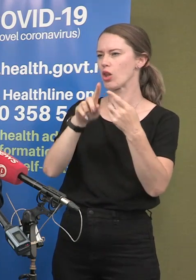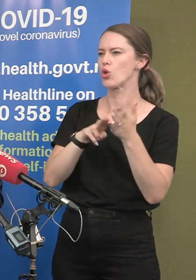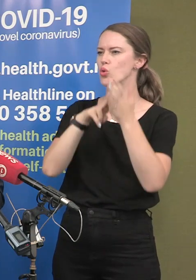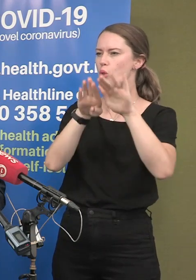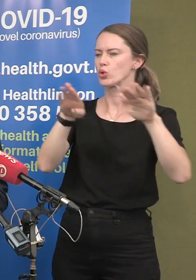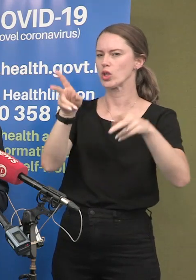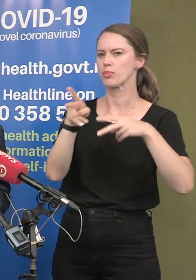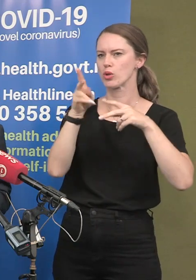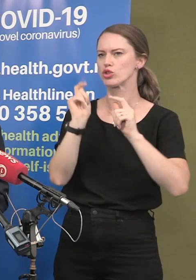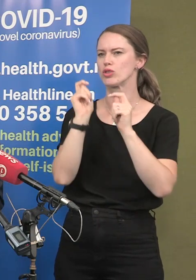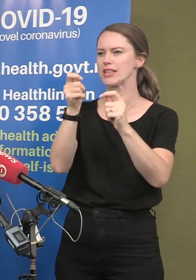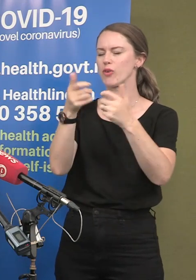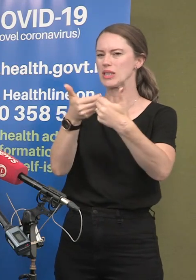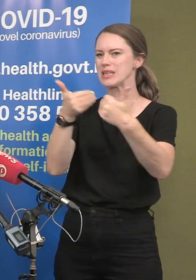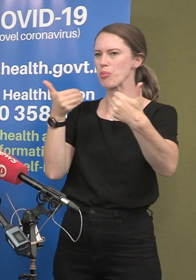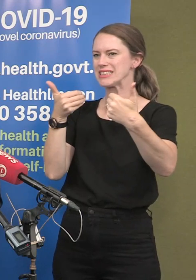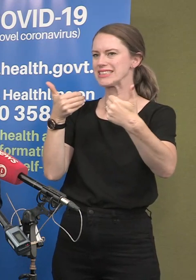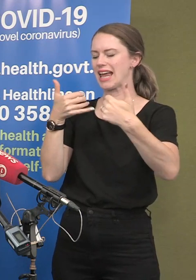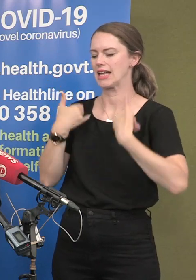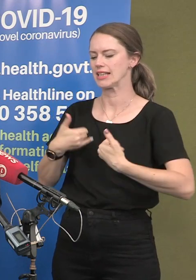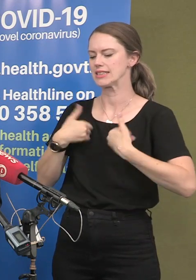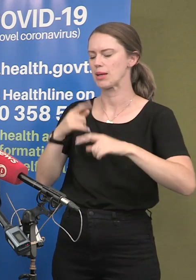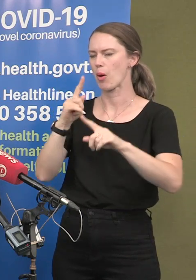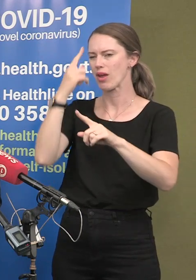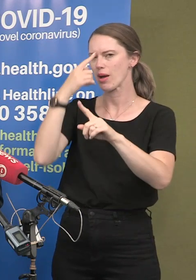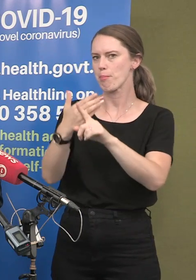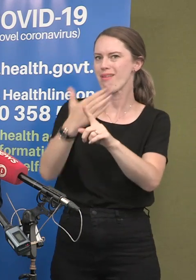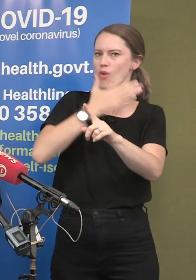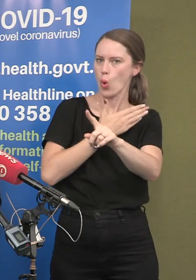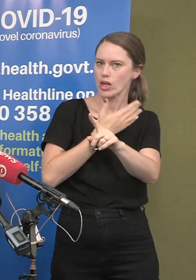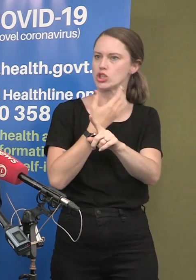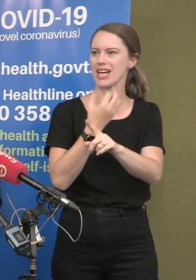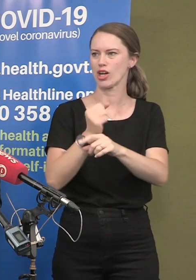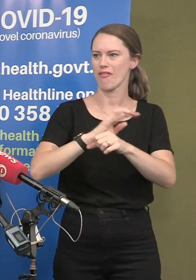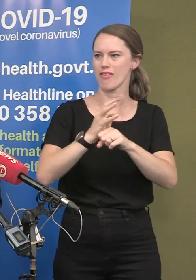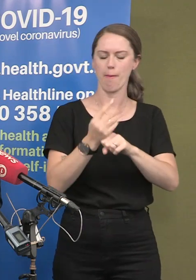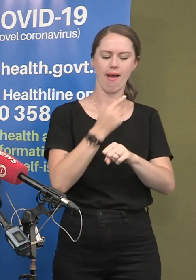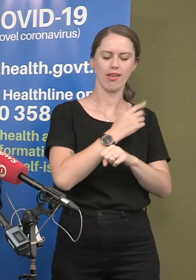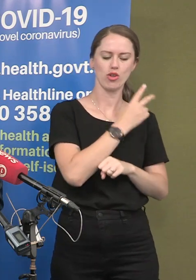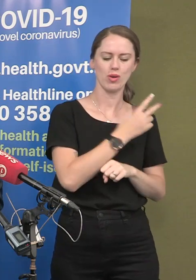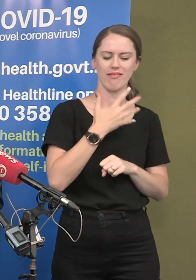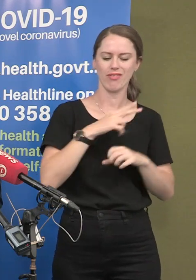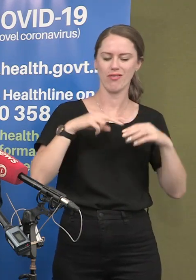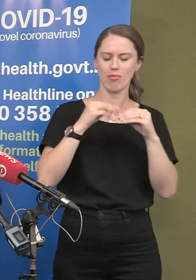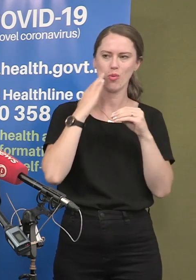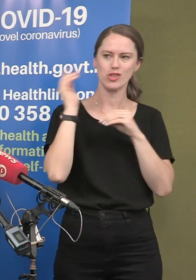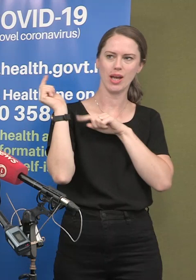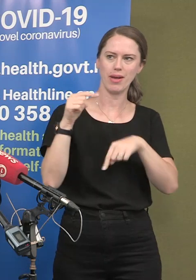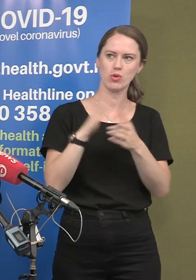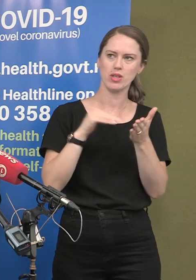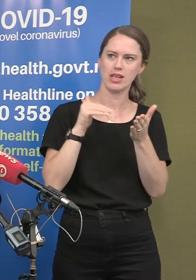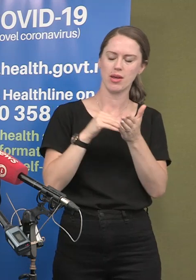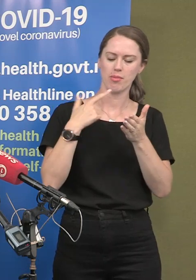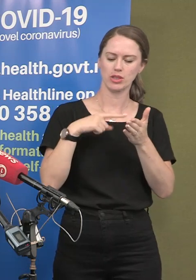Hospital being treated for a non-respiratory condition, but she was in hospital from the 25th of February when she returned to New Zealand